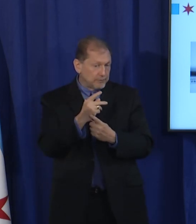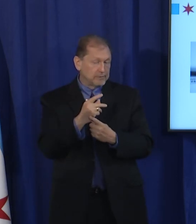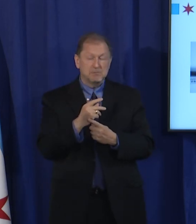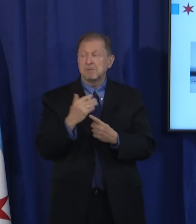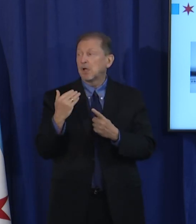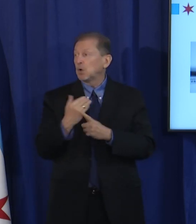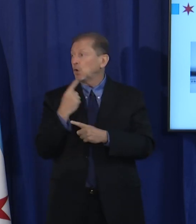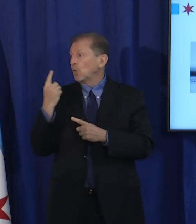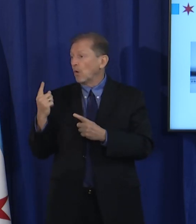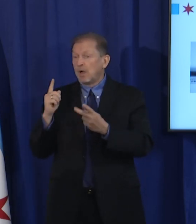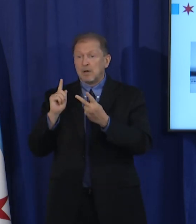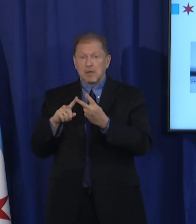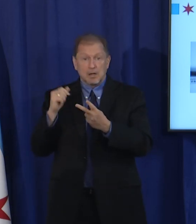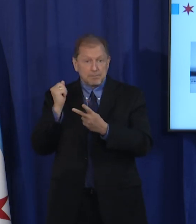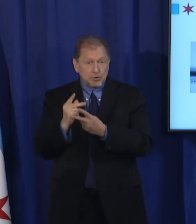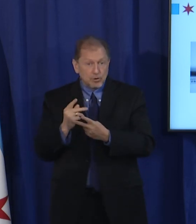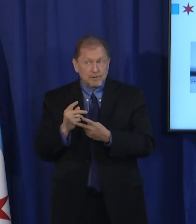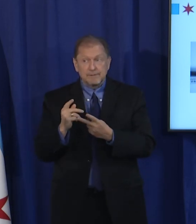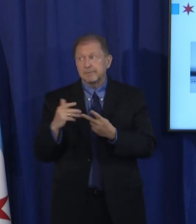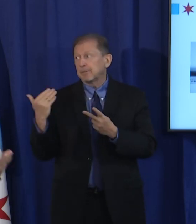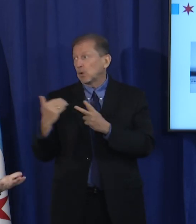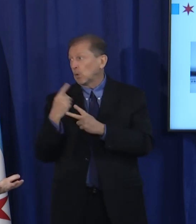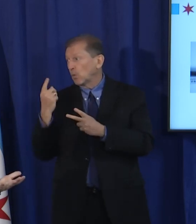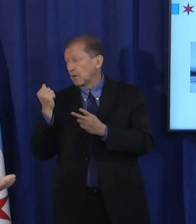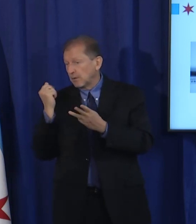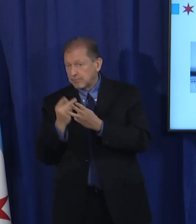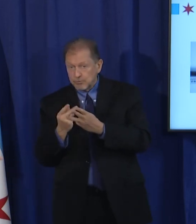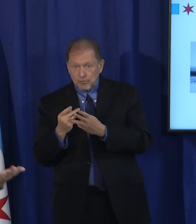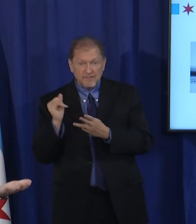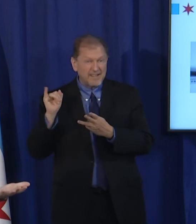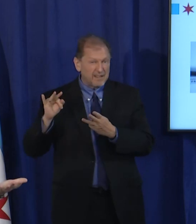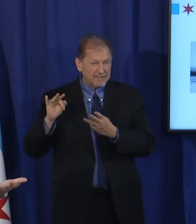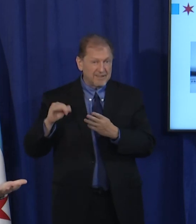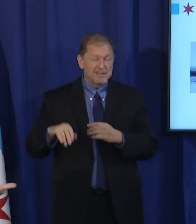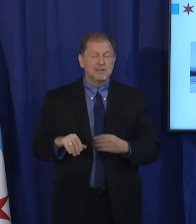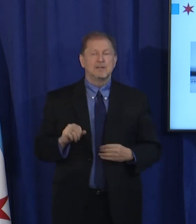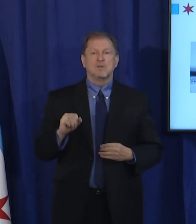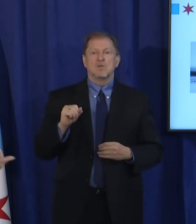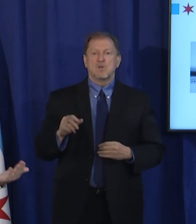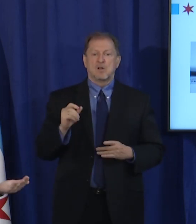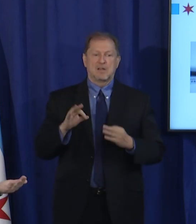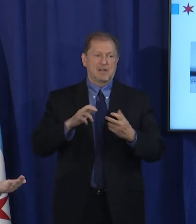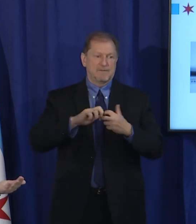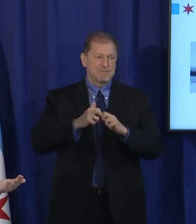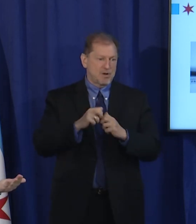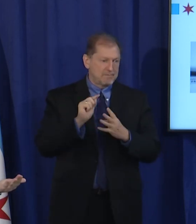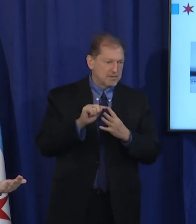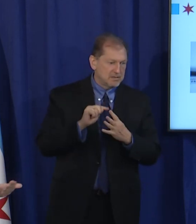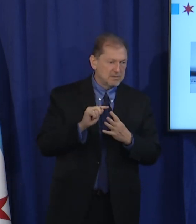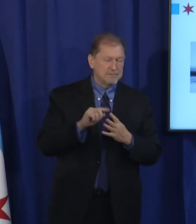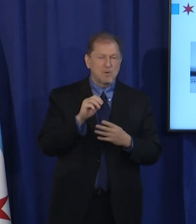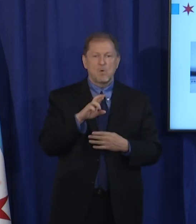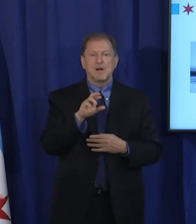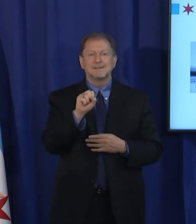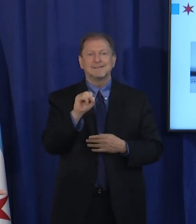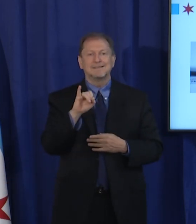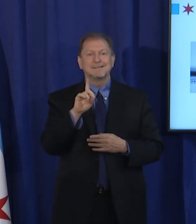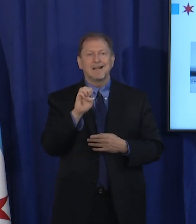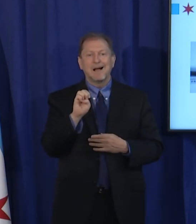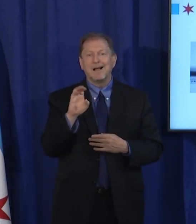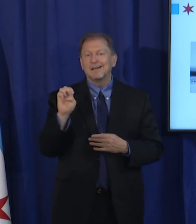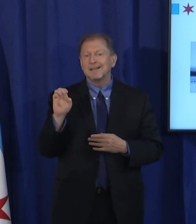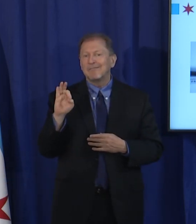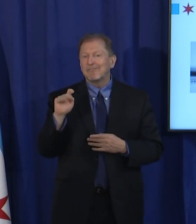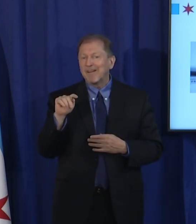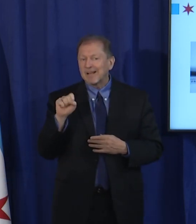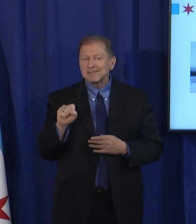are put forward for possible approval, or if side effects emerge, or are there any other concerns related to